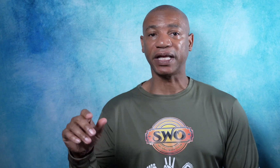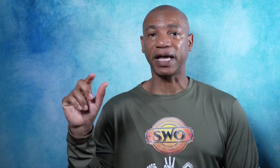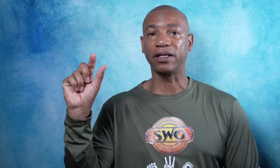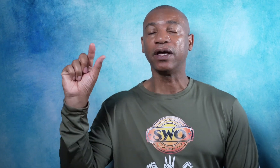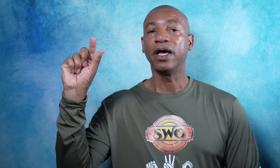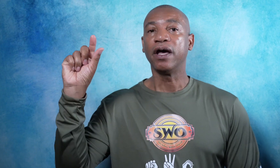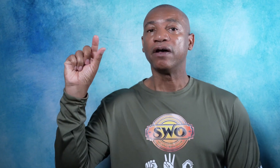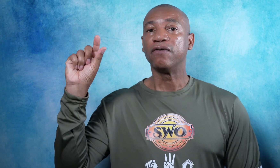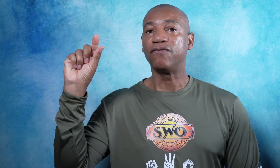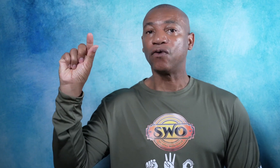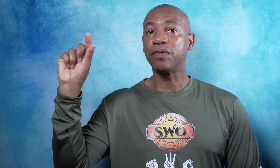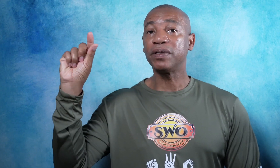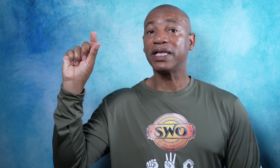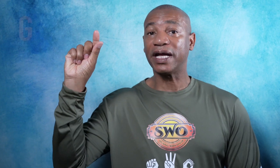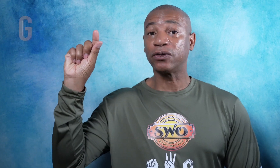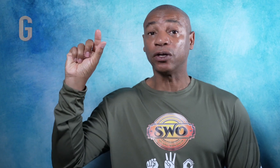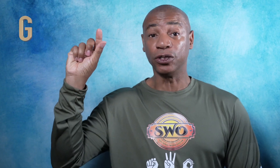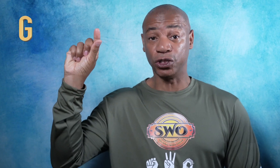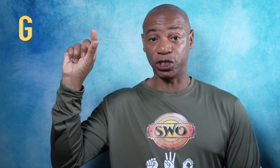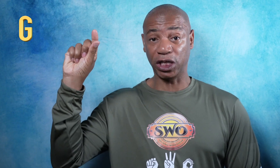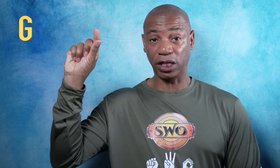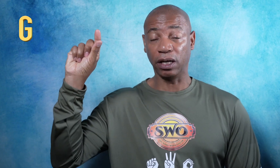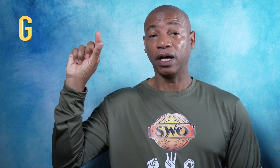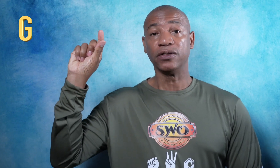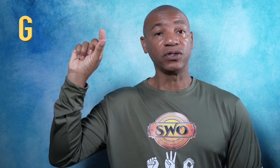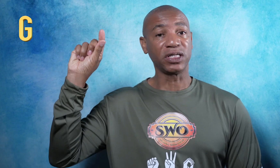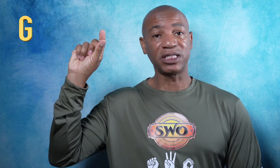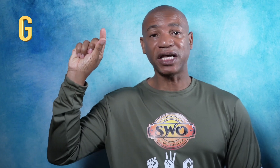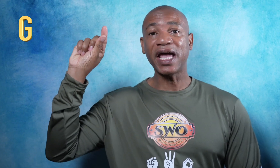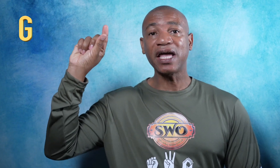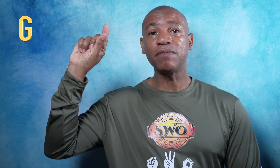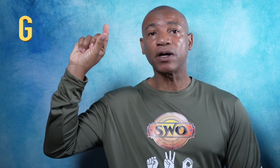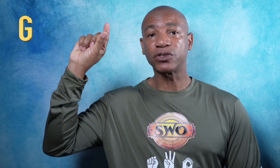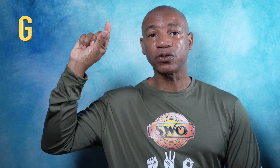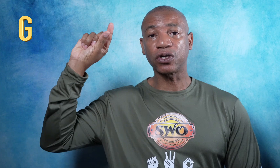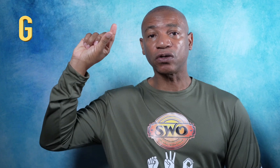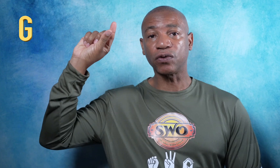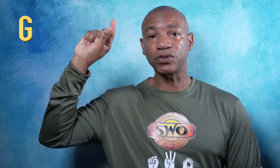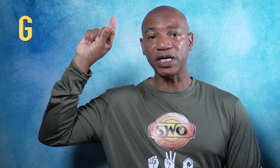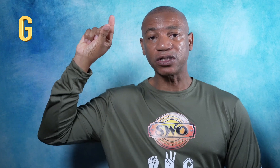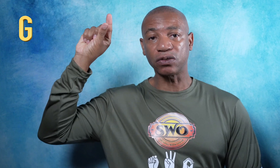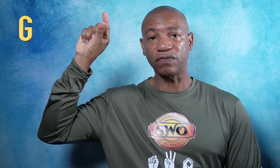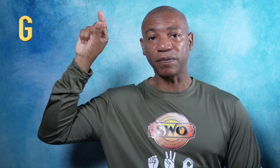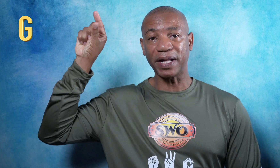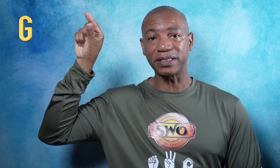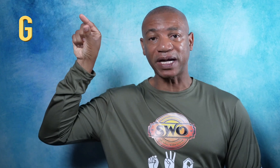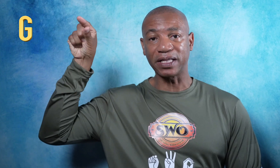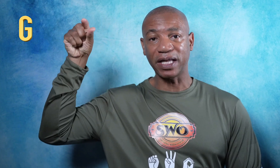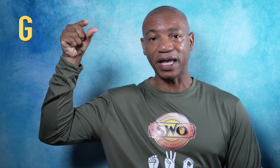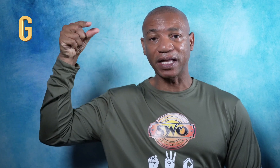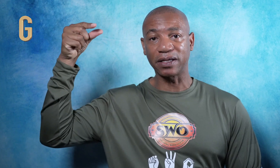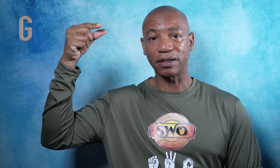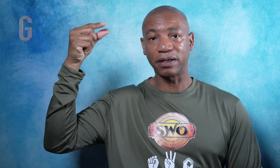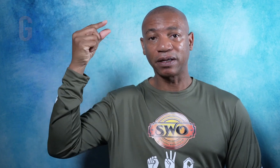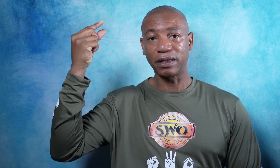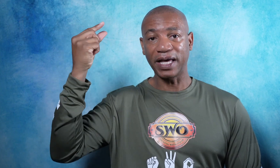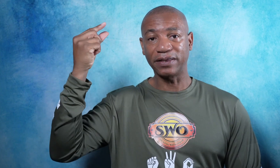hand, form the letter G, do the same circular rotation over there by the side of the head, like